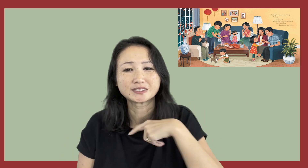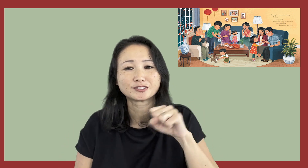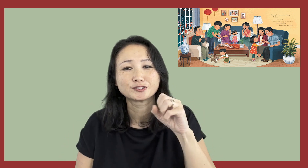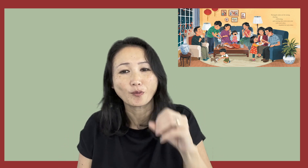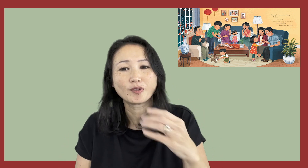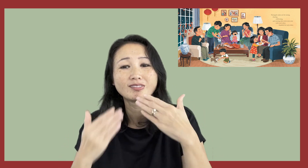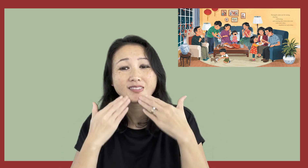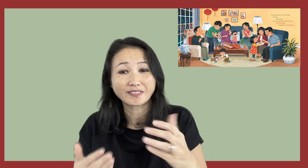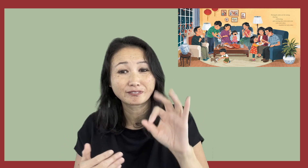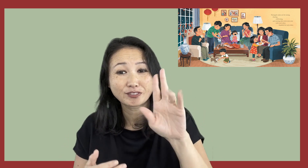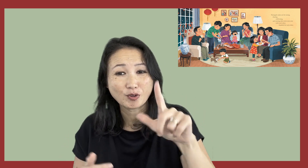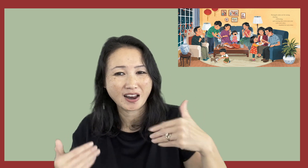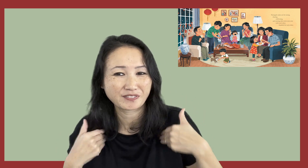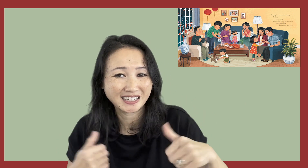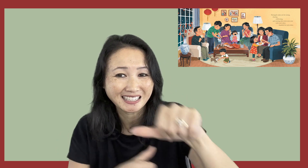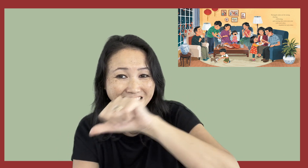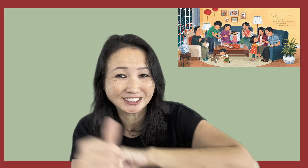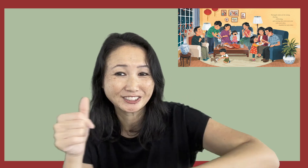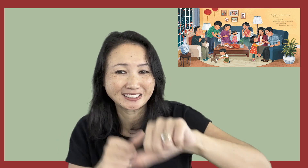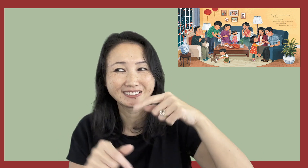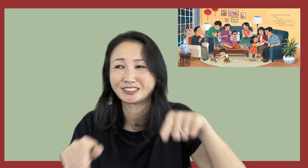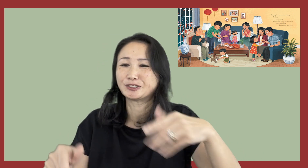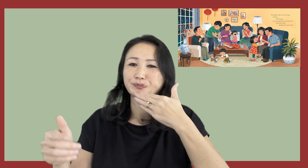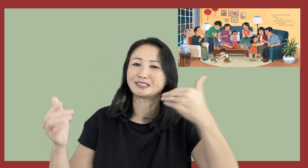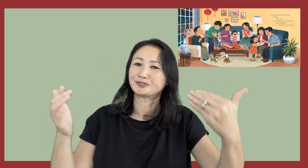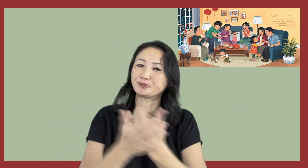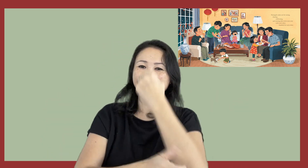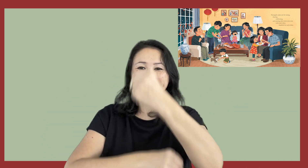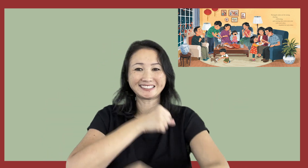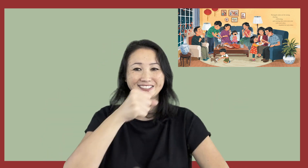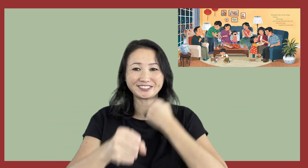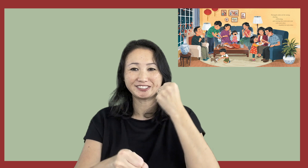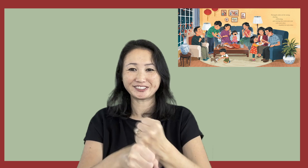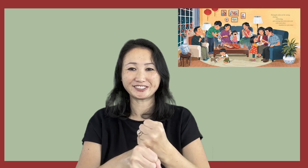with each other. Thankful for each other.